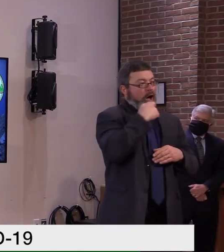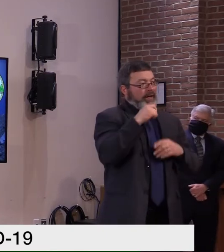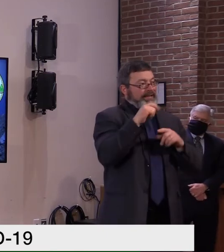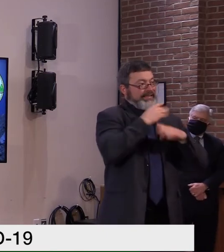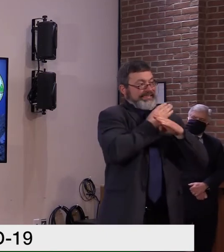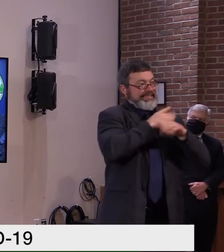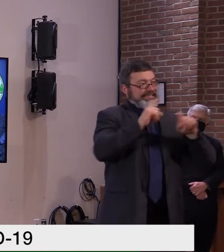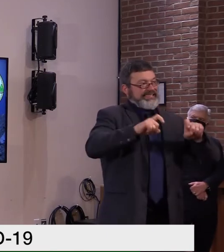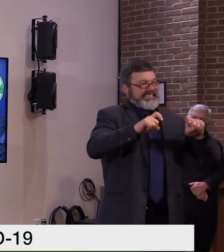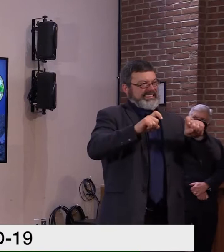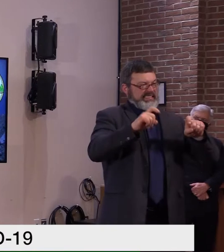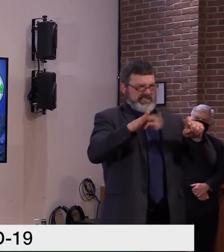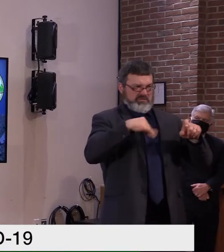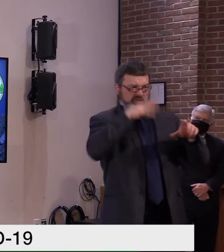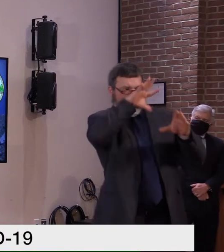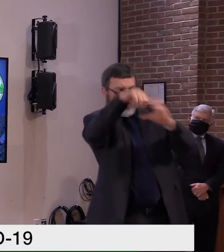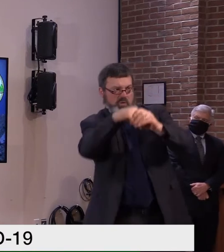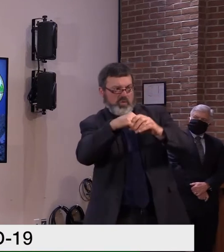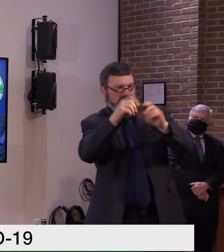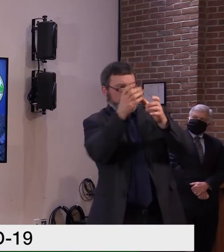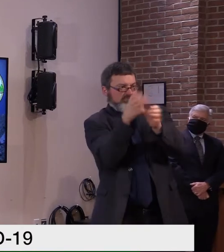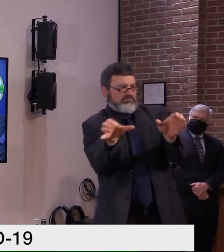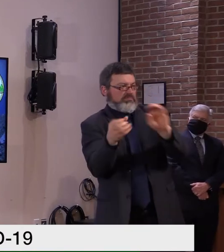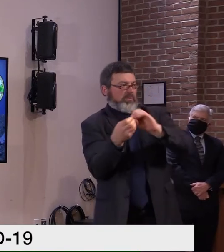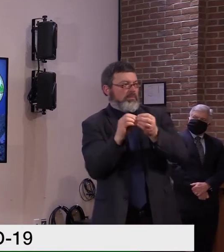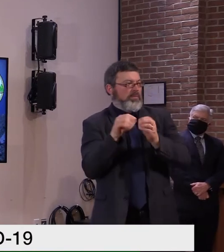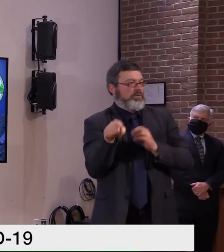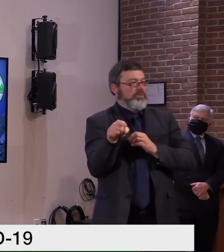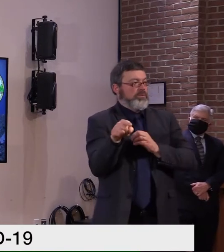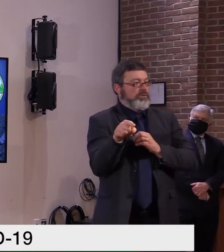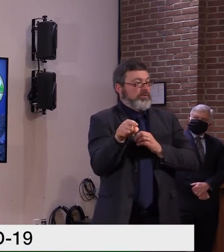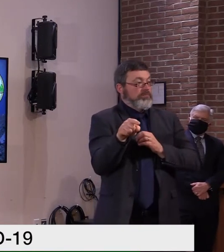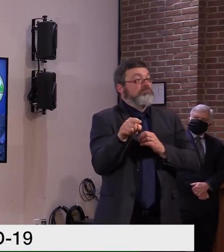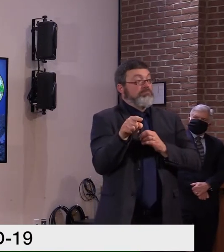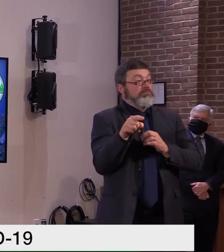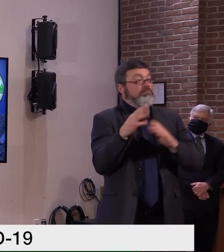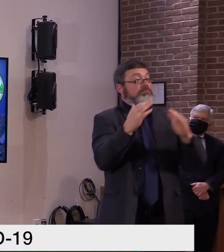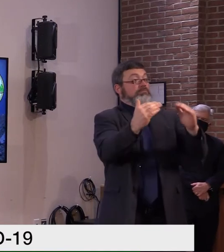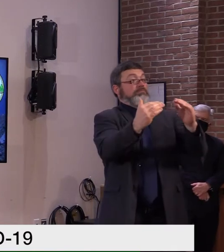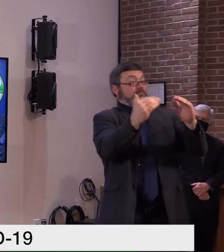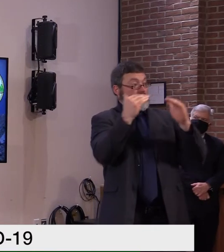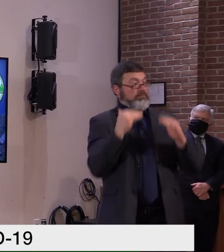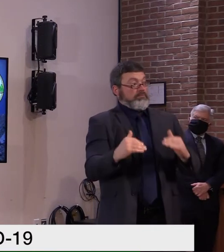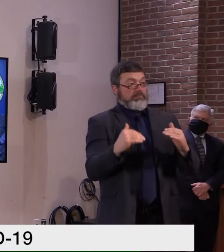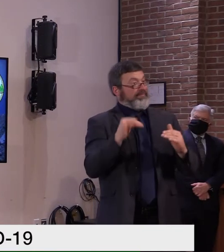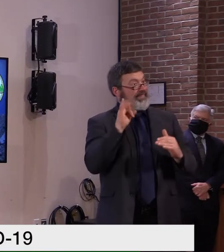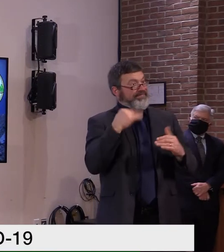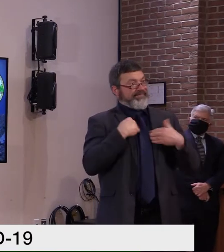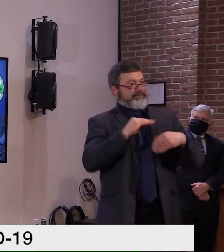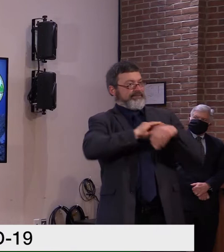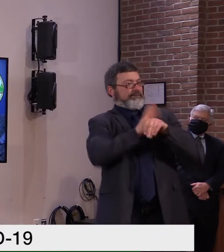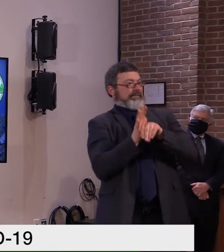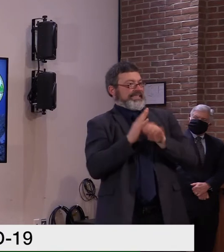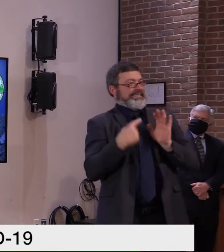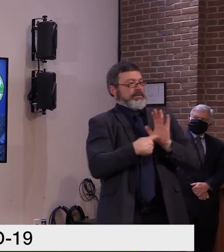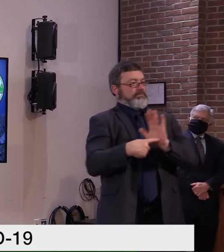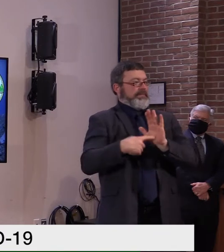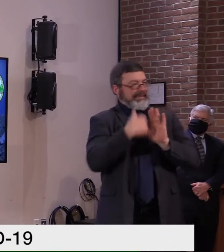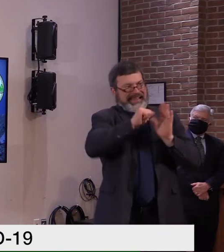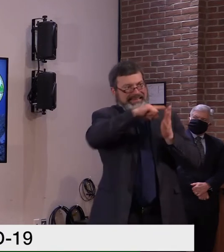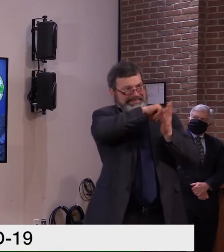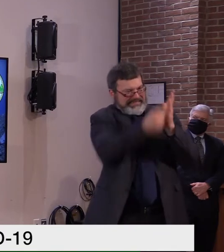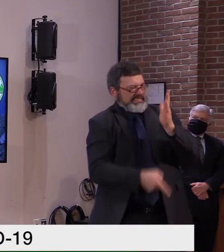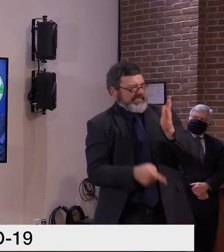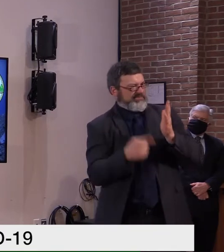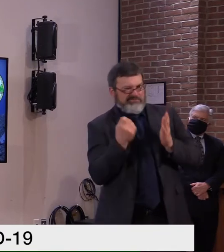evidence, or if the case has symptoms of COVID-19 and is epidemiologically linked to a confirmed